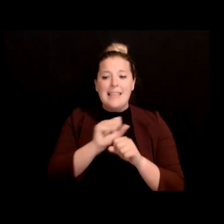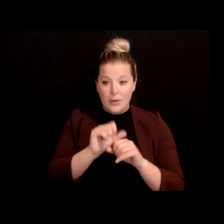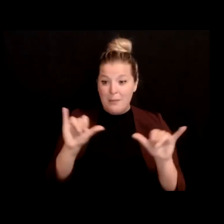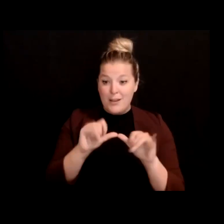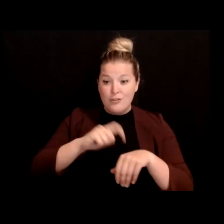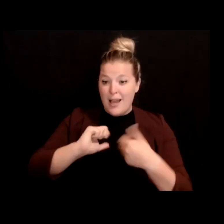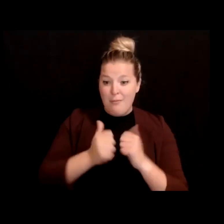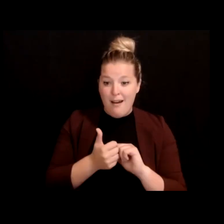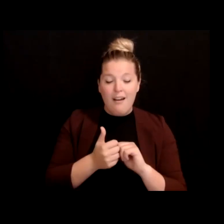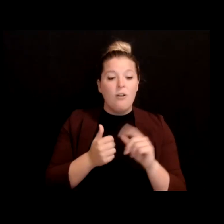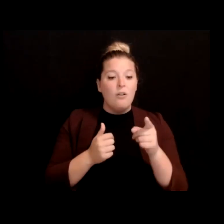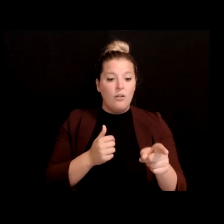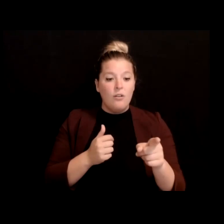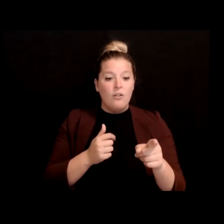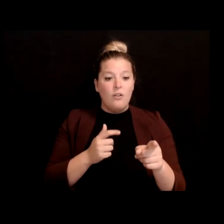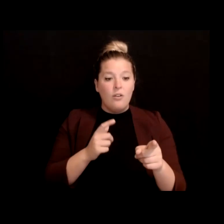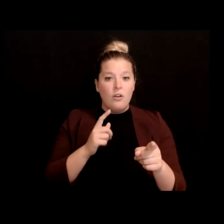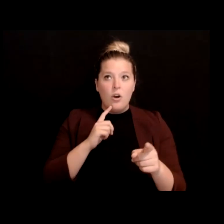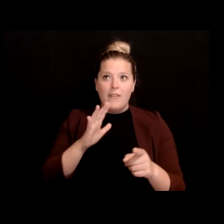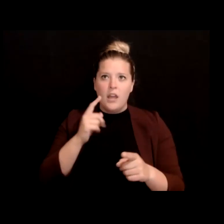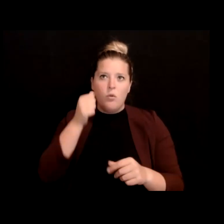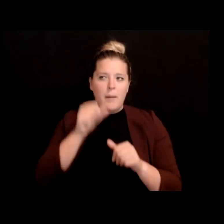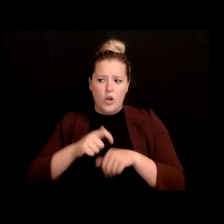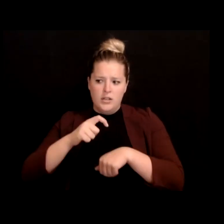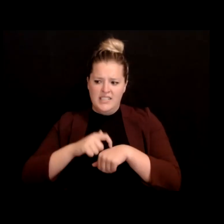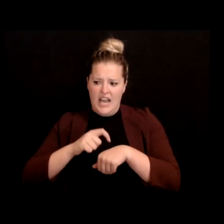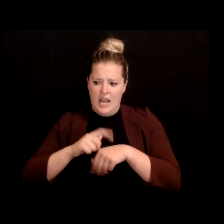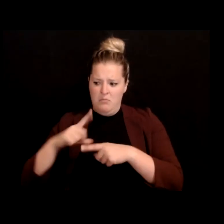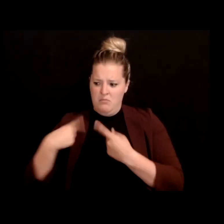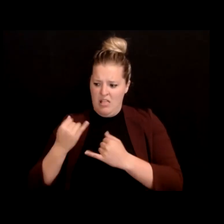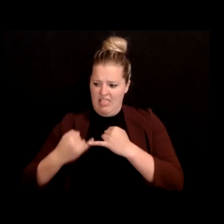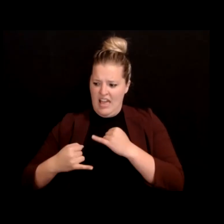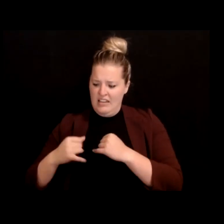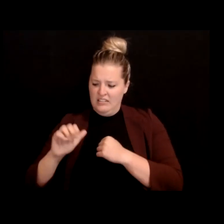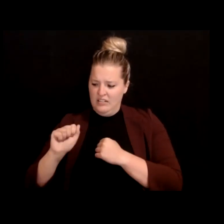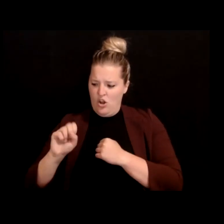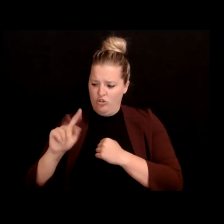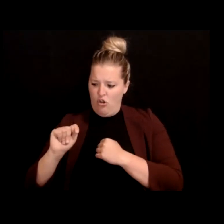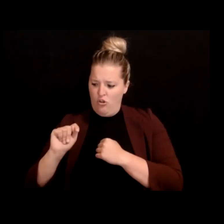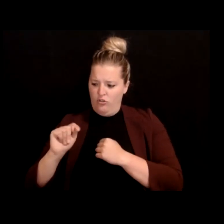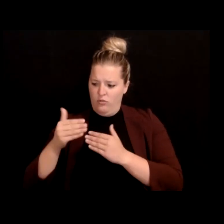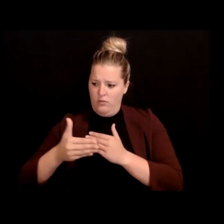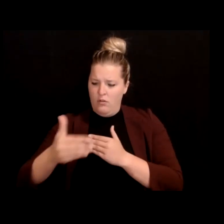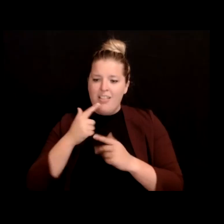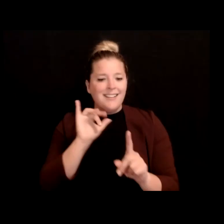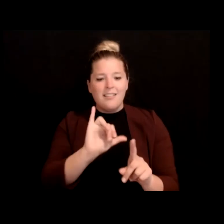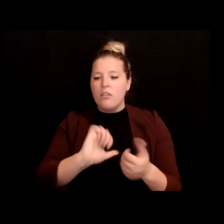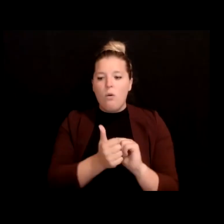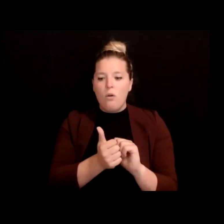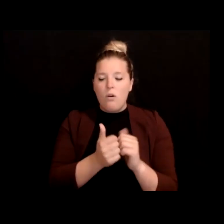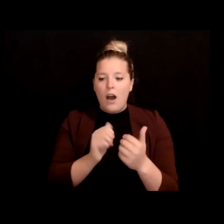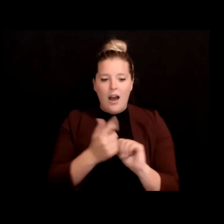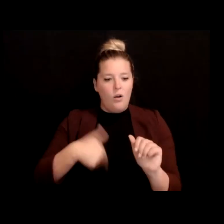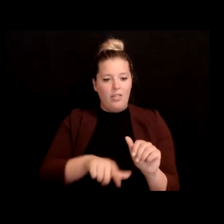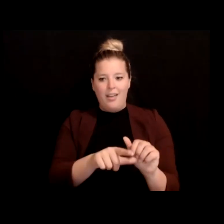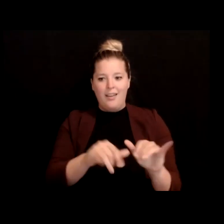based in increments of time since last assault, because that is the only way to think about time. Ableism does not want